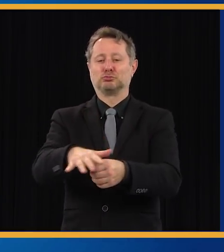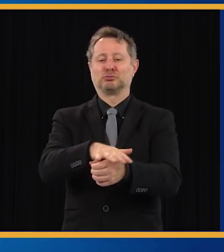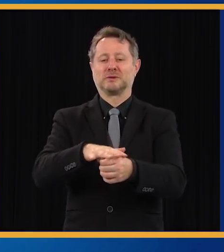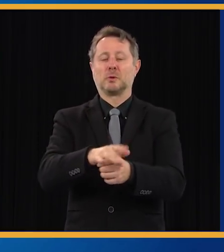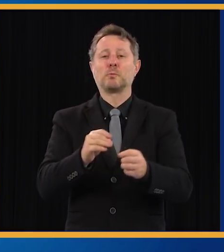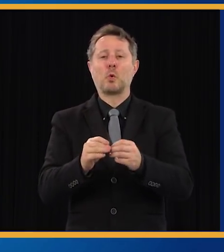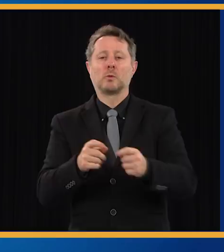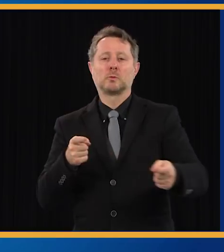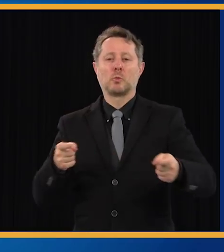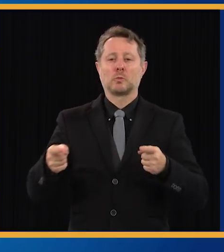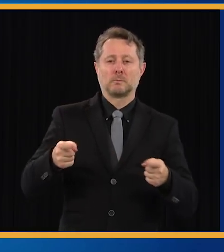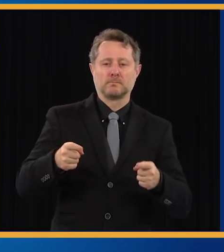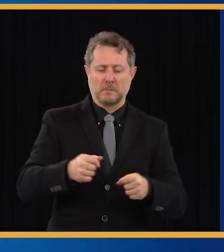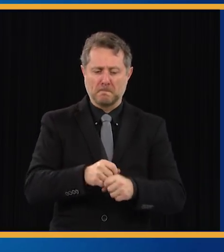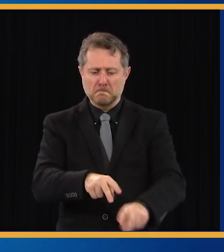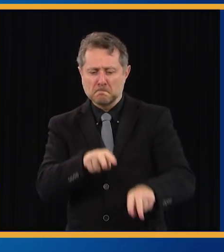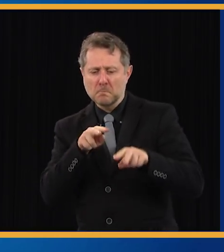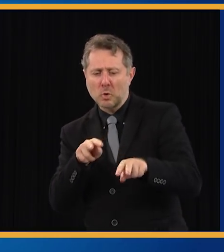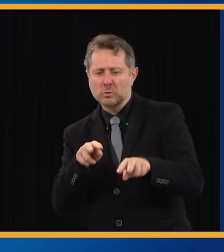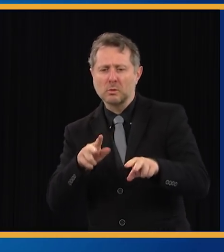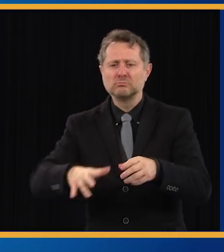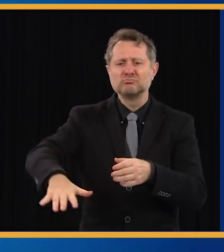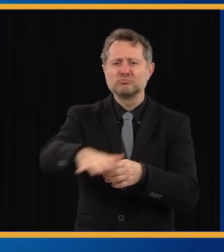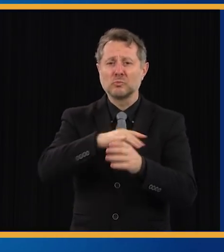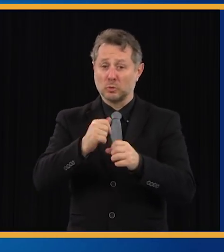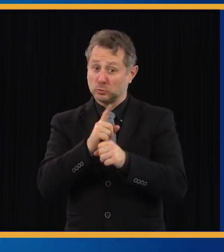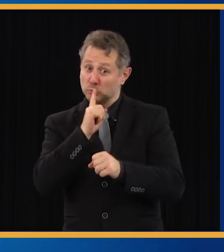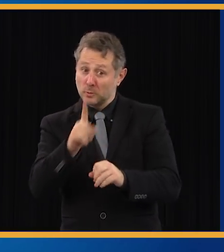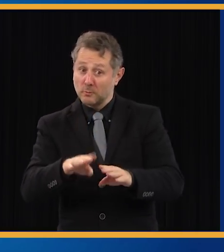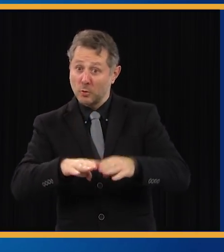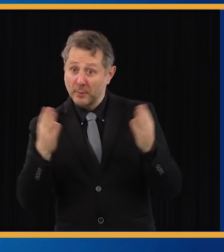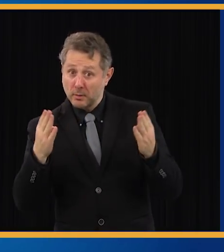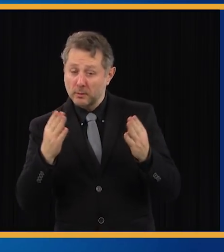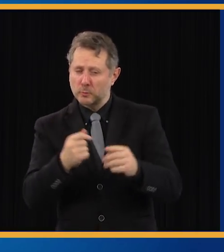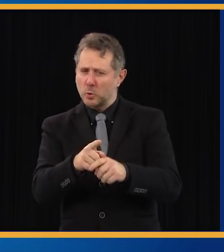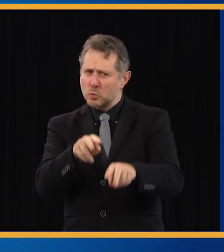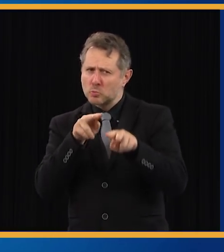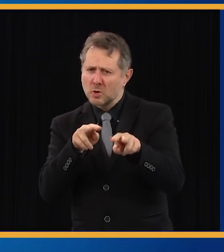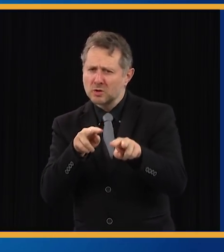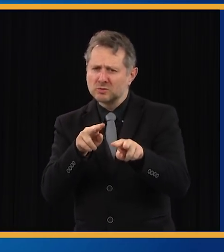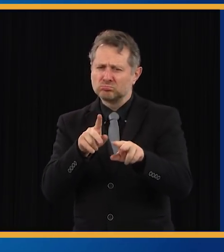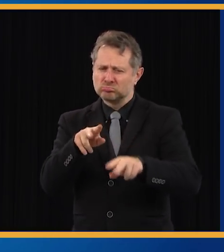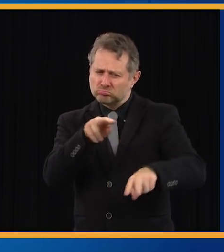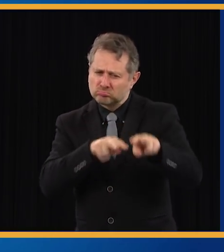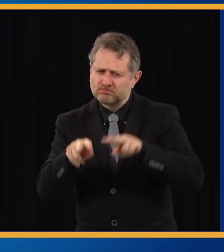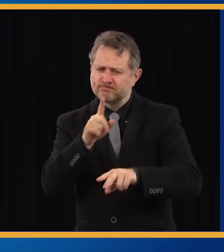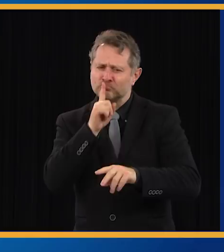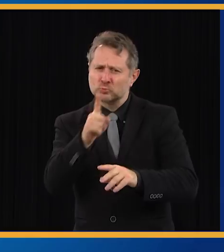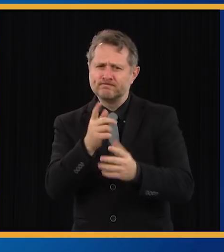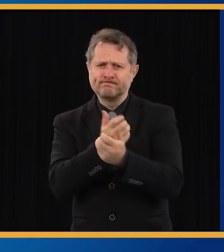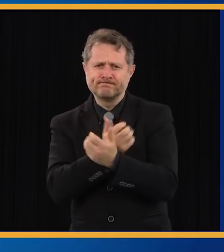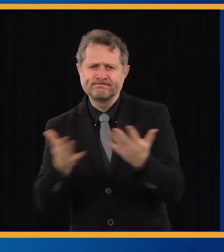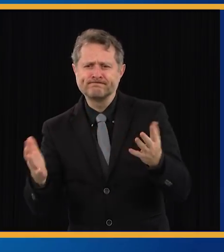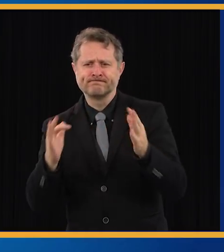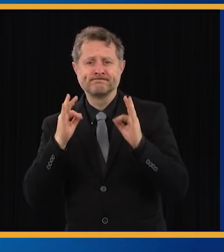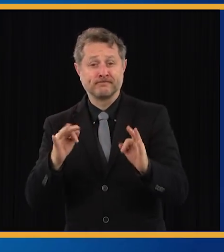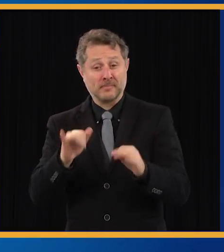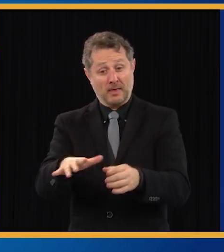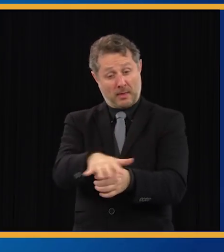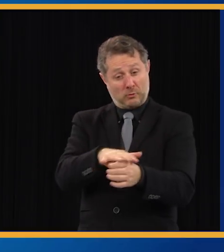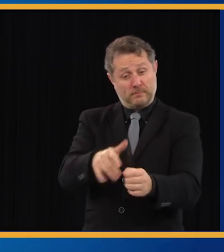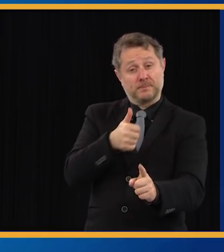what happens when we start to reopen. And that entire region has